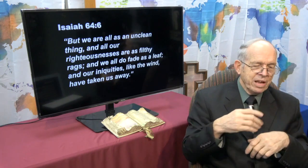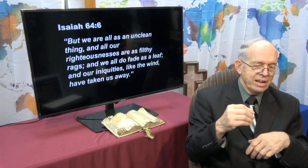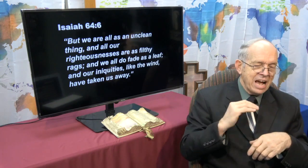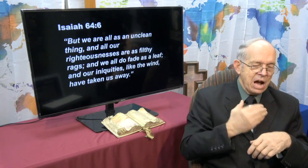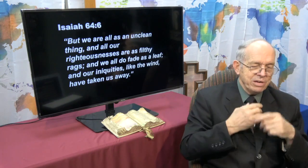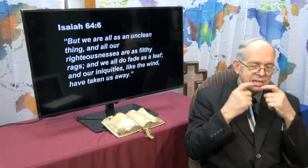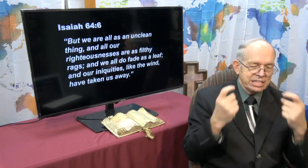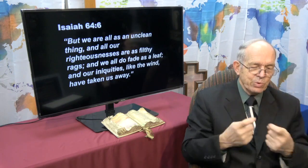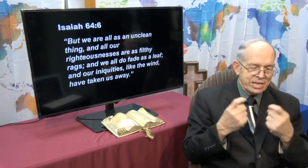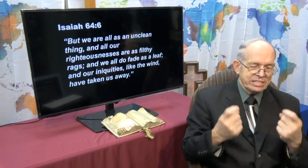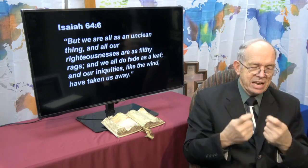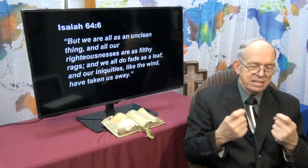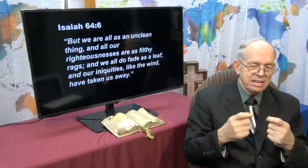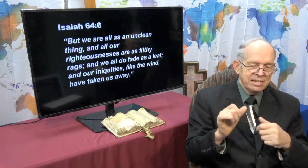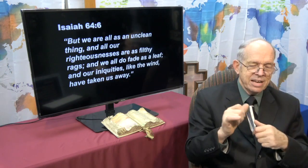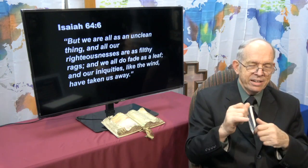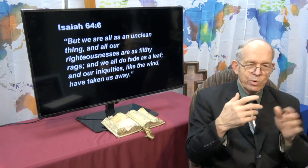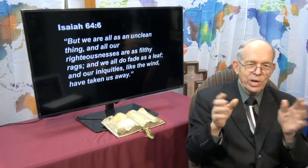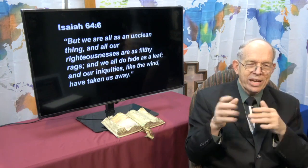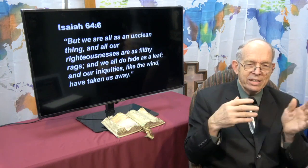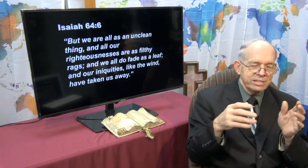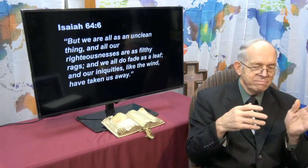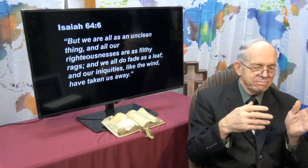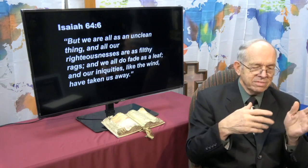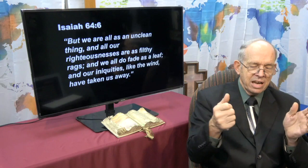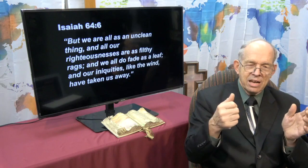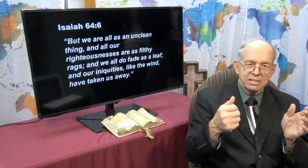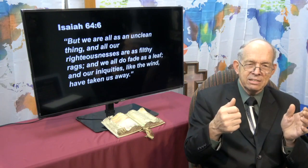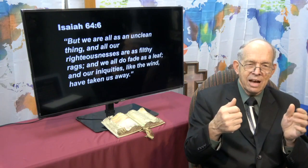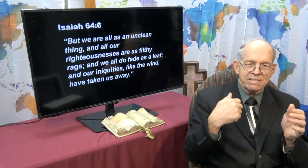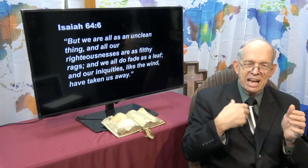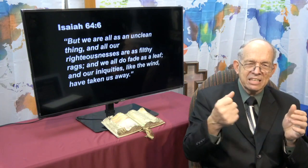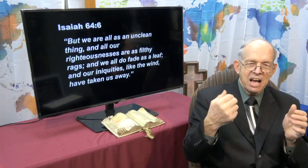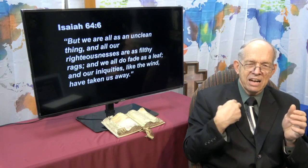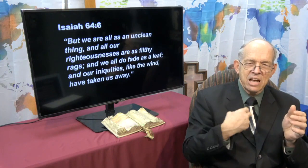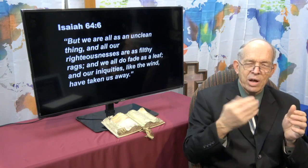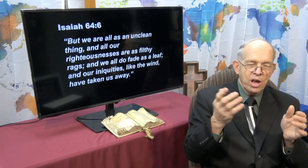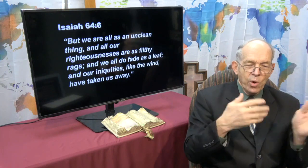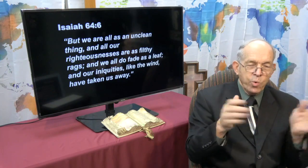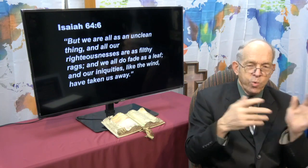And our university, not the rain, they have taken us away.